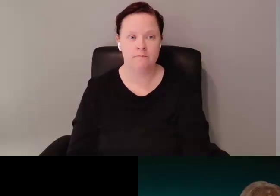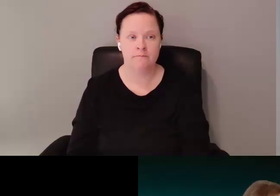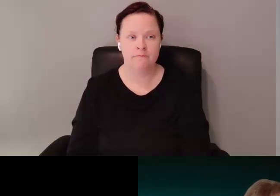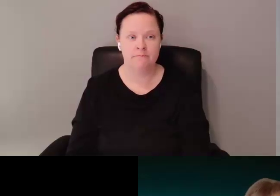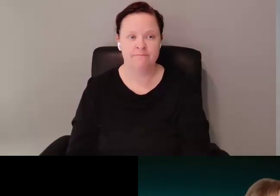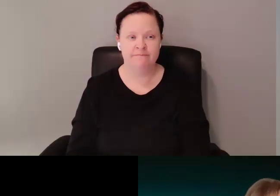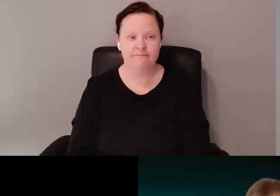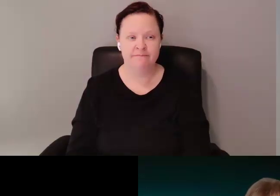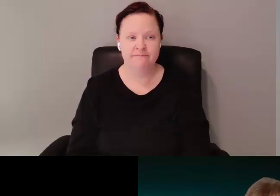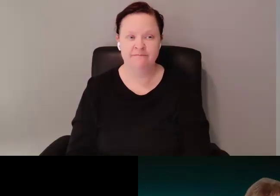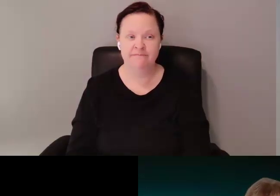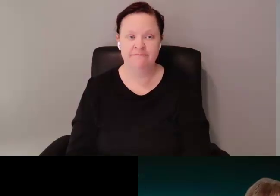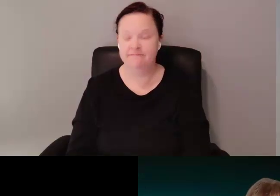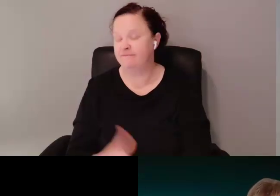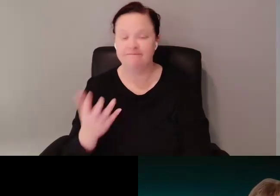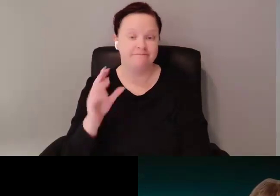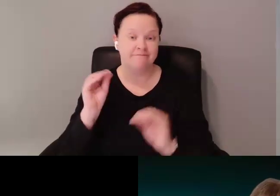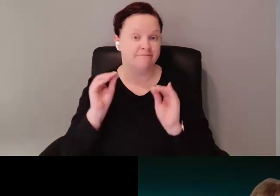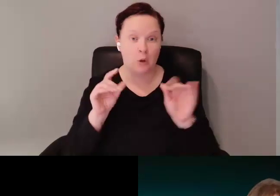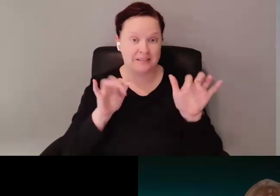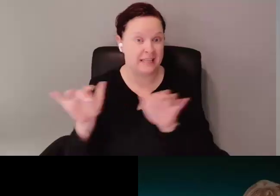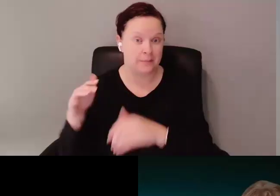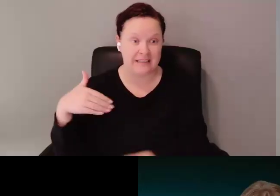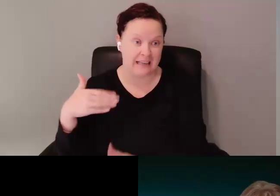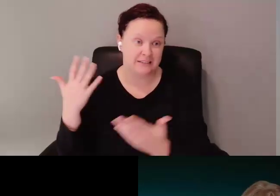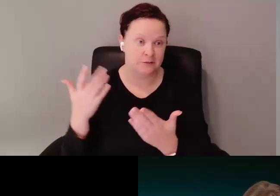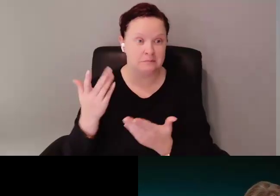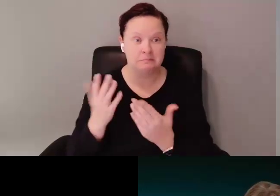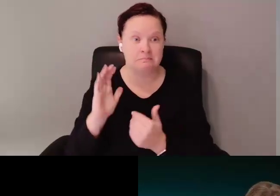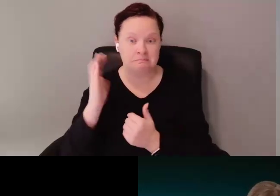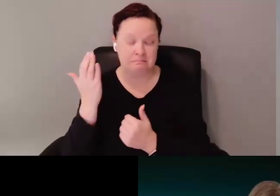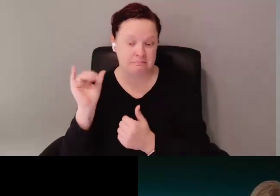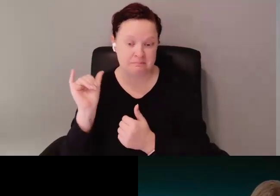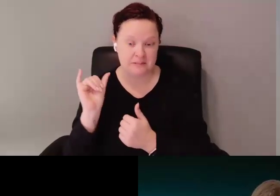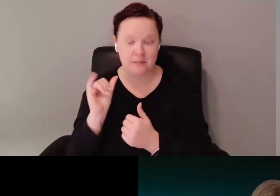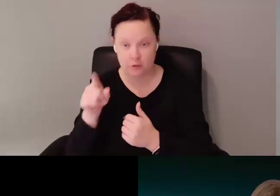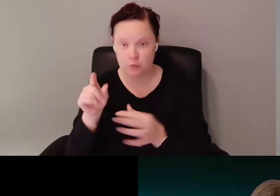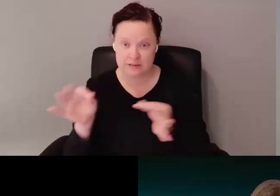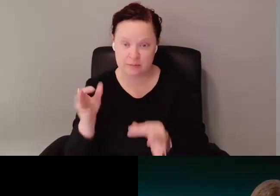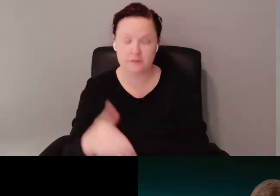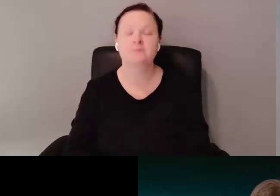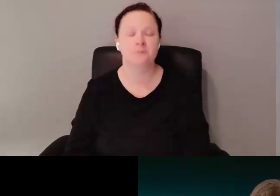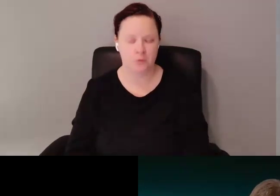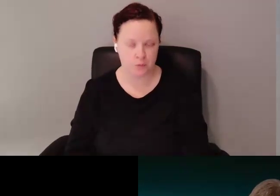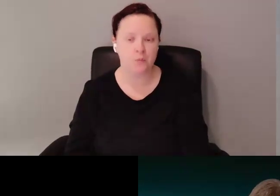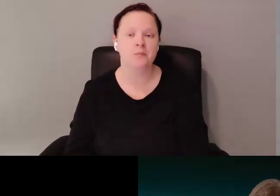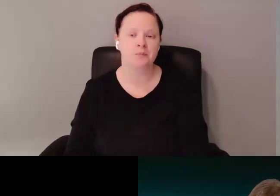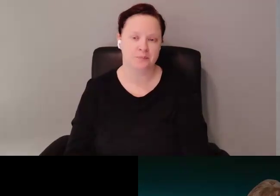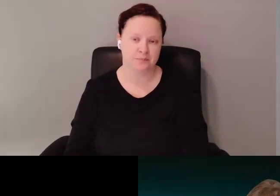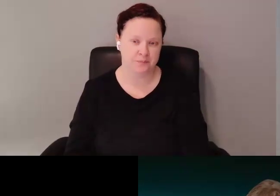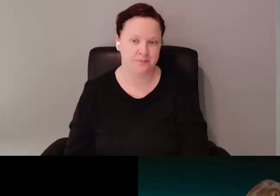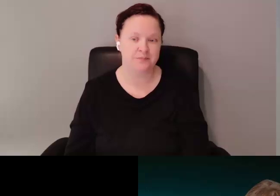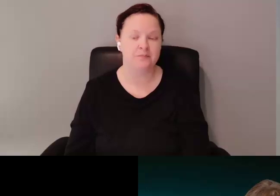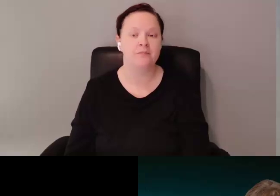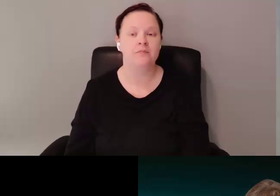Yeah, so no one's furiously okay. typing yet, so it probably Okay. sounds like something you should explain. Okay. So